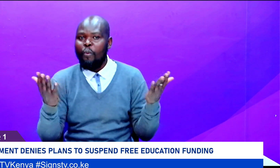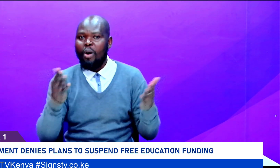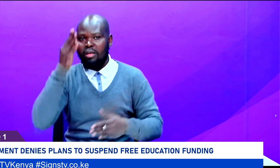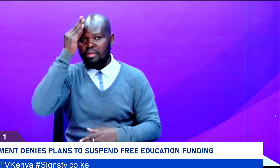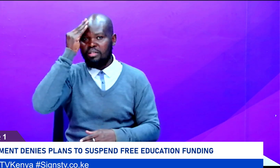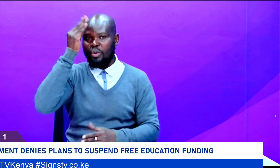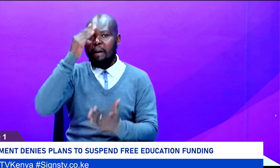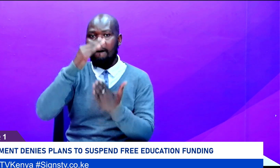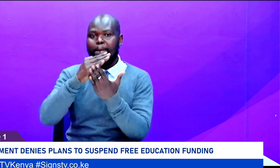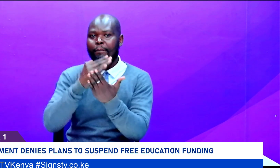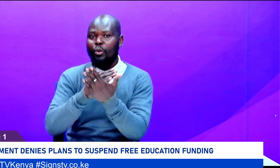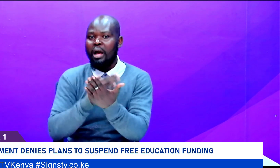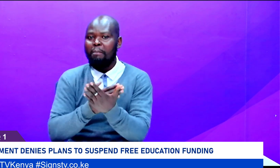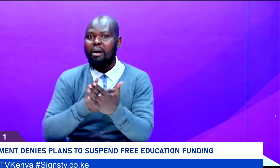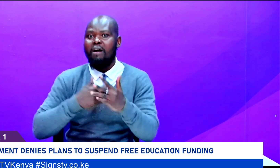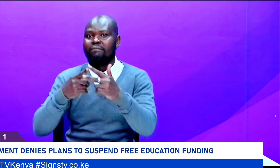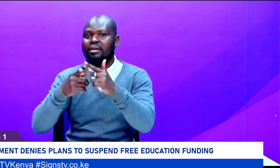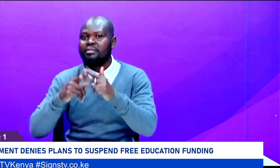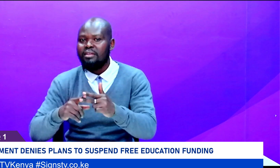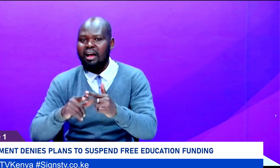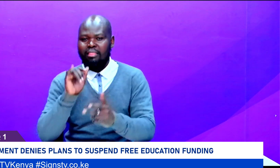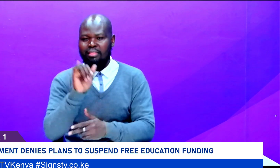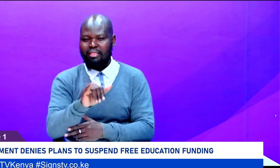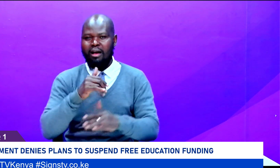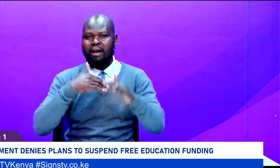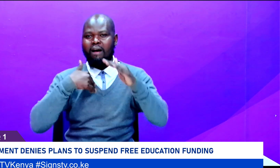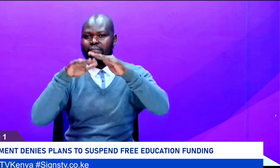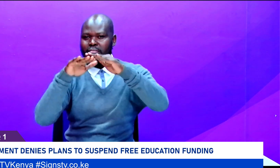and eroding trust in the education system.